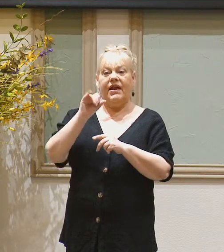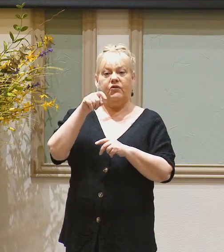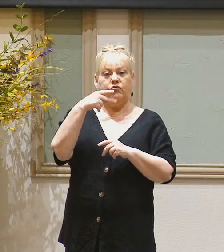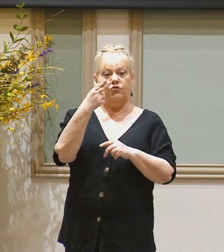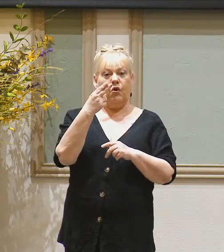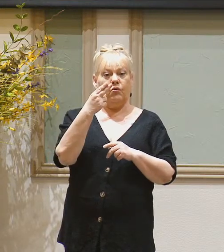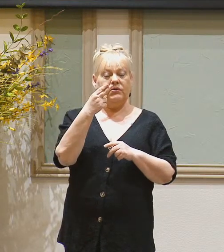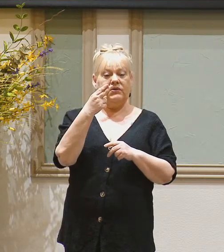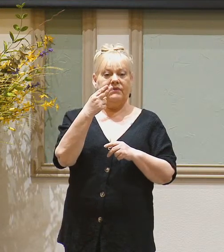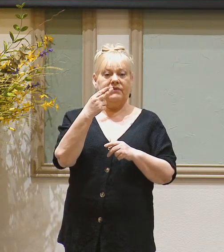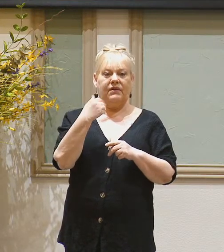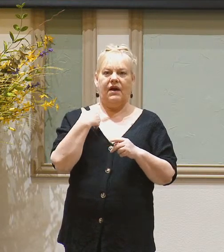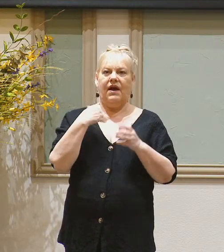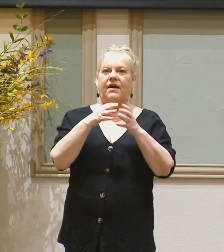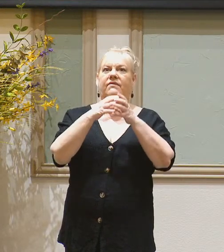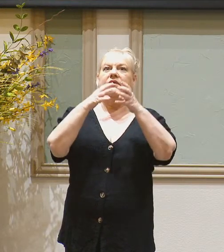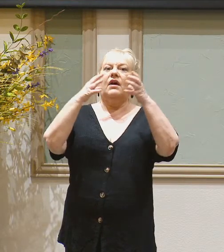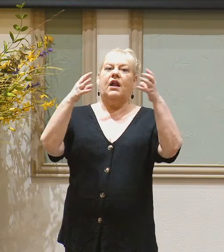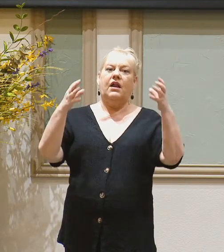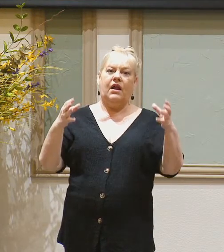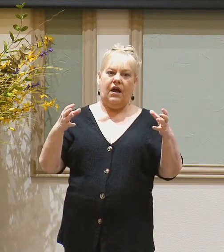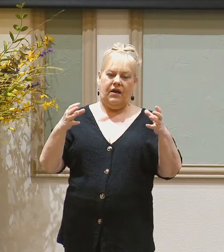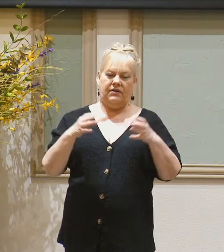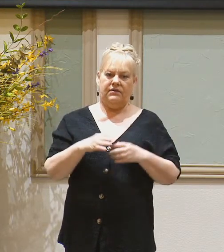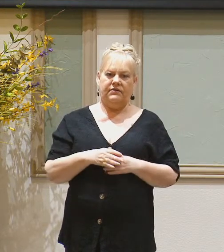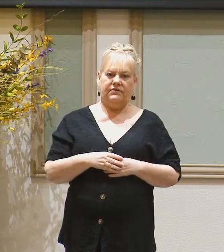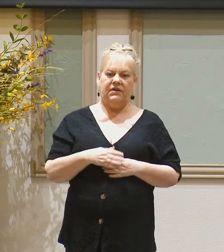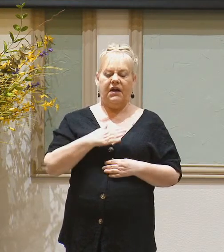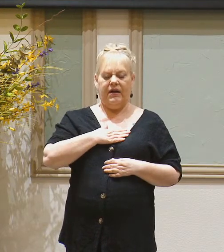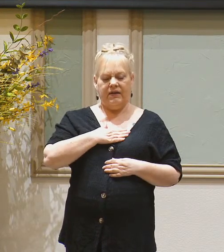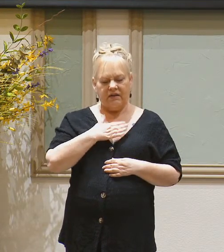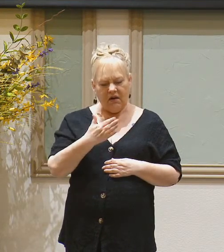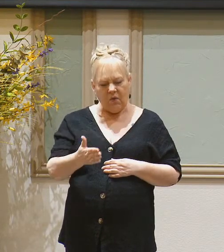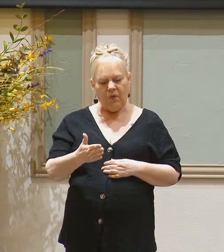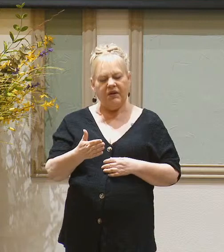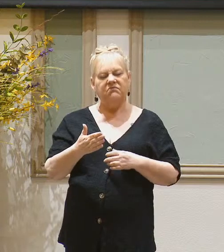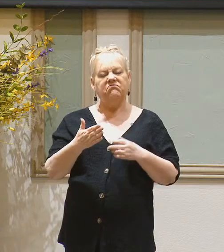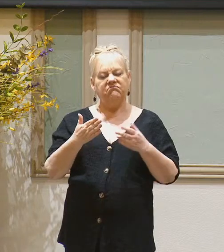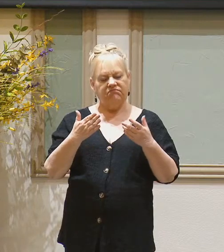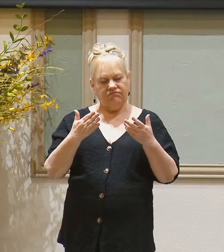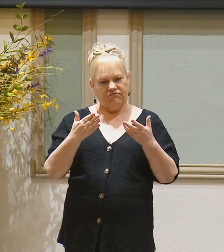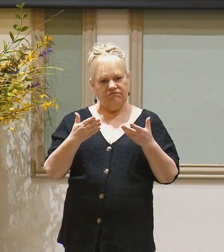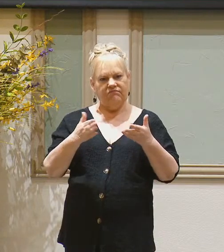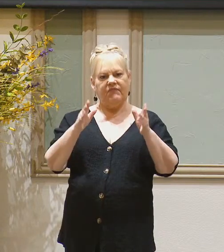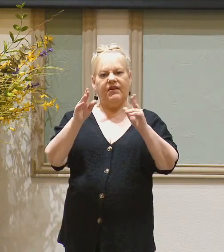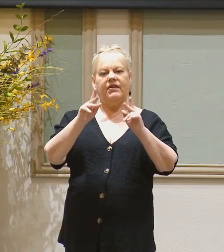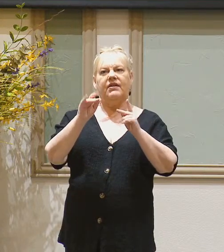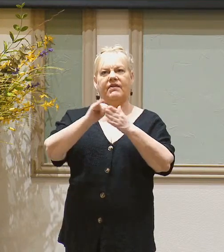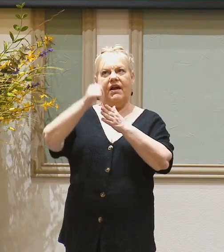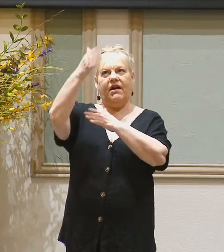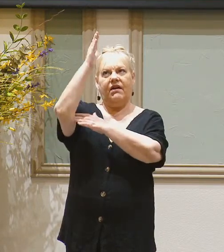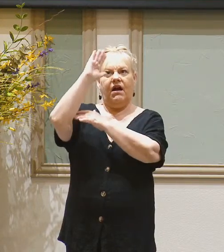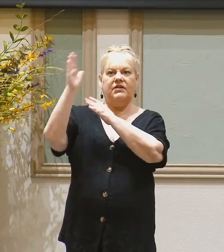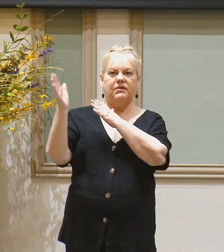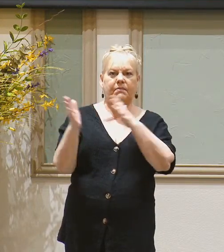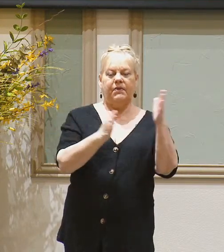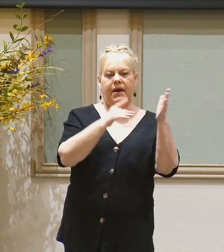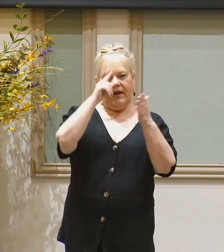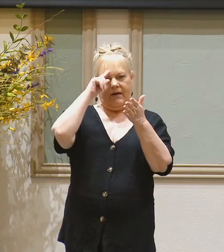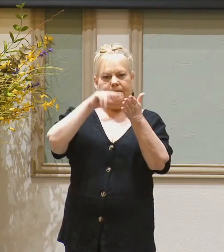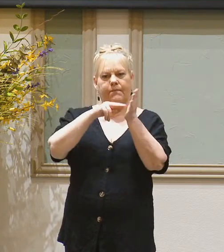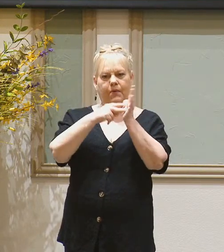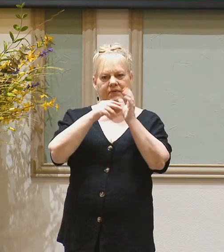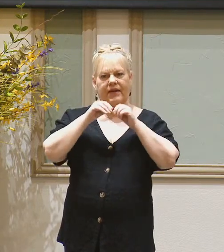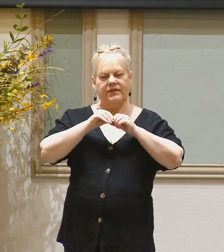Joseph, have a lot, and they're willing to part with it so that God's plan and purposes can be